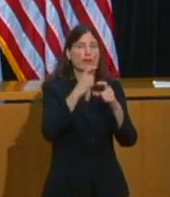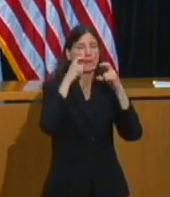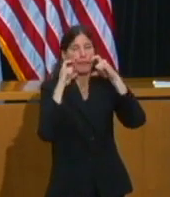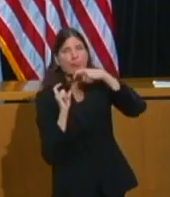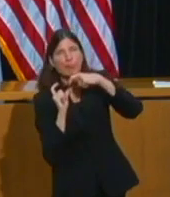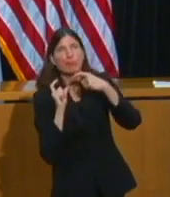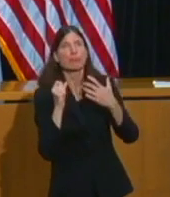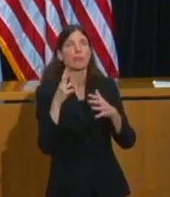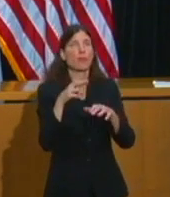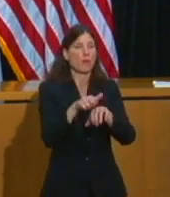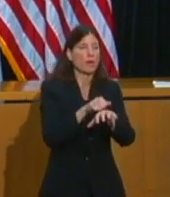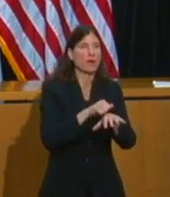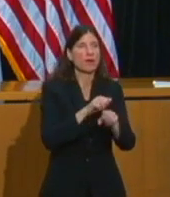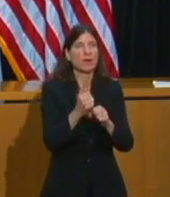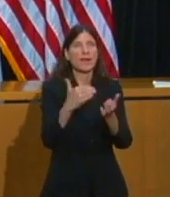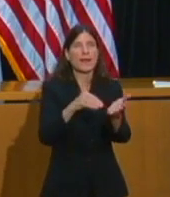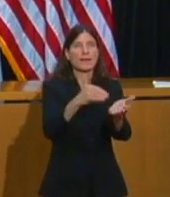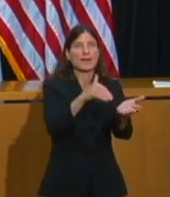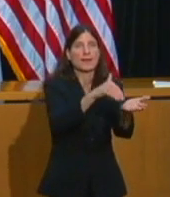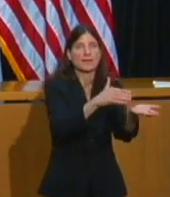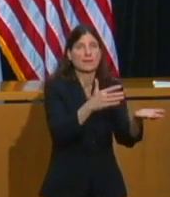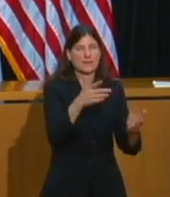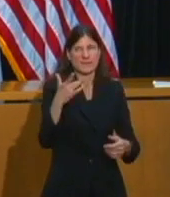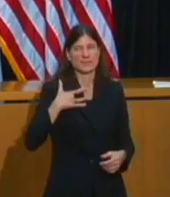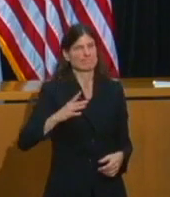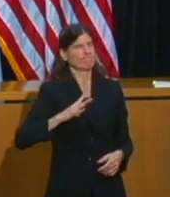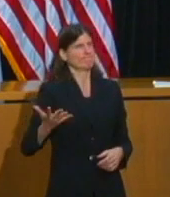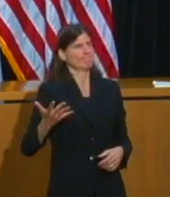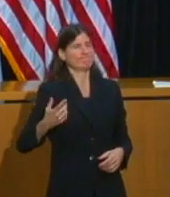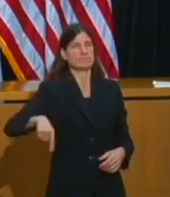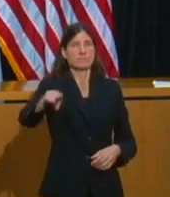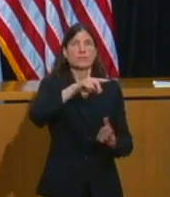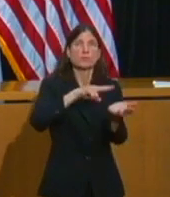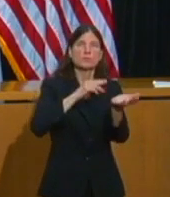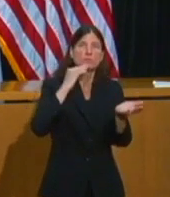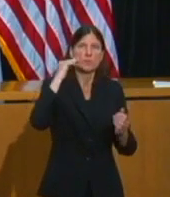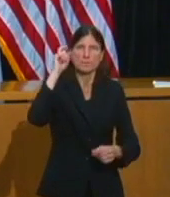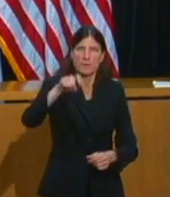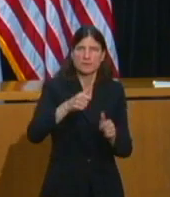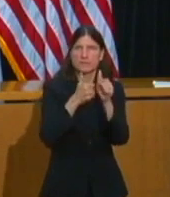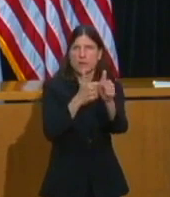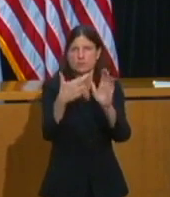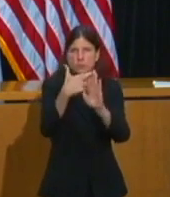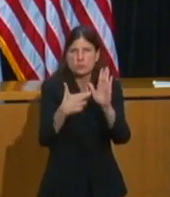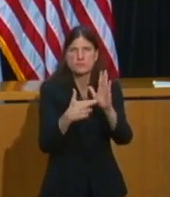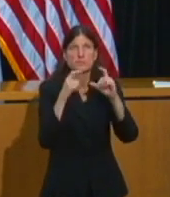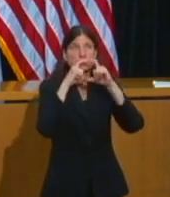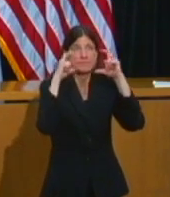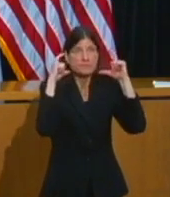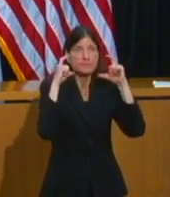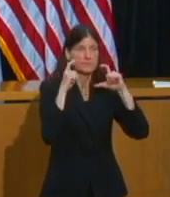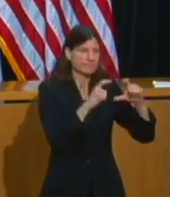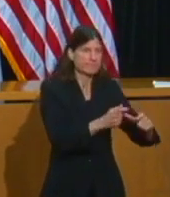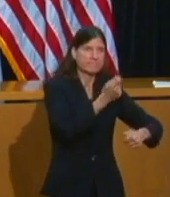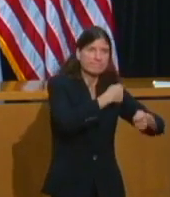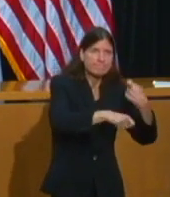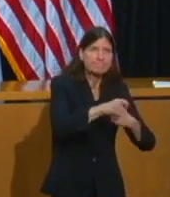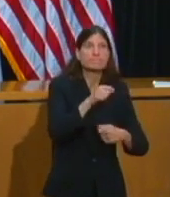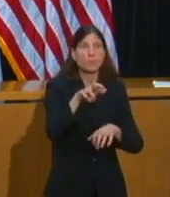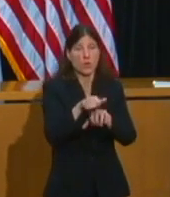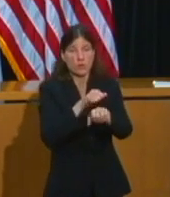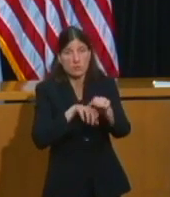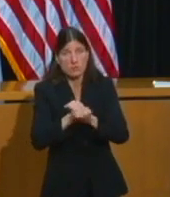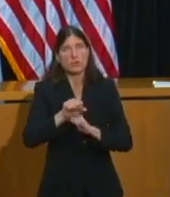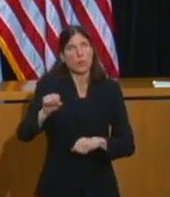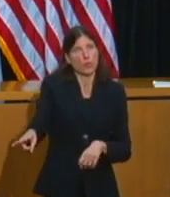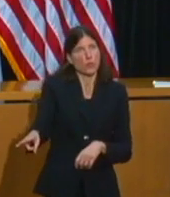welfare of residents will not be eligible for continued enhanced funding and subject to additional consequences, including potential termination